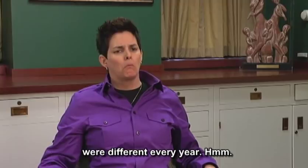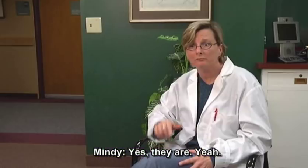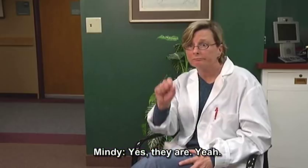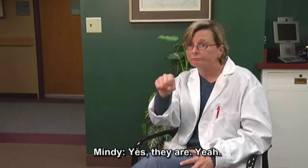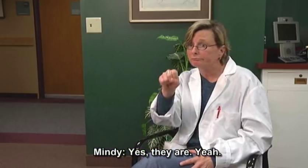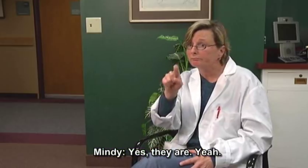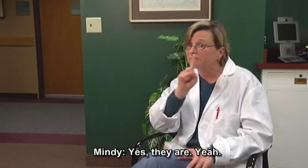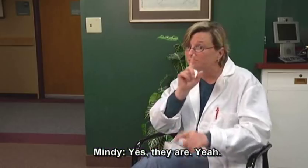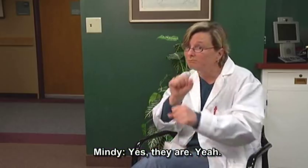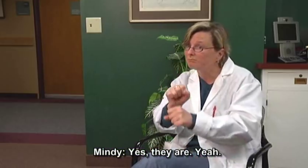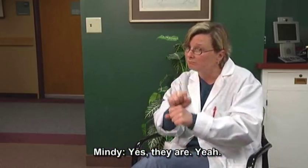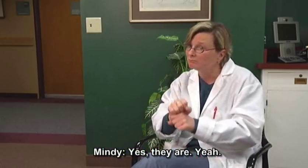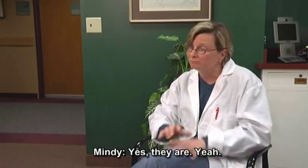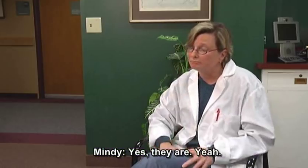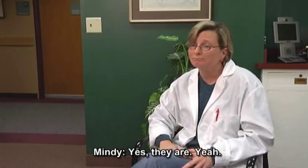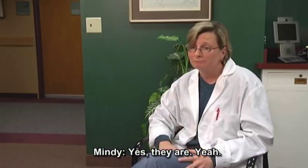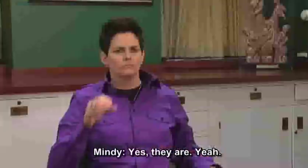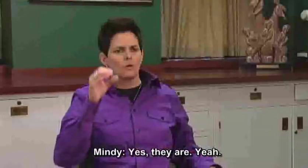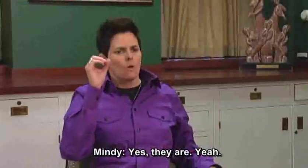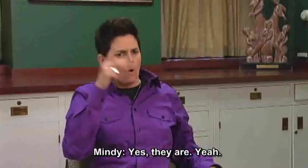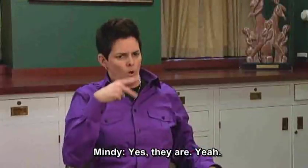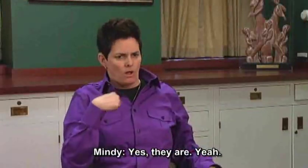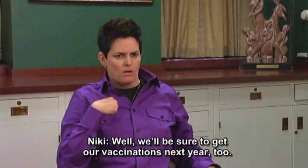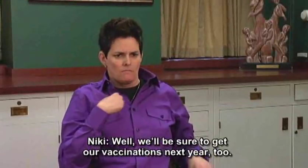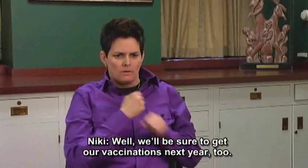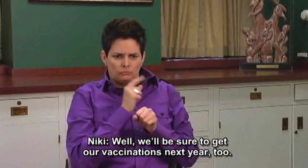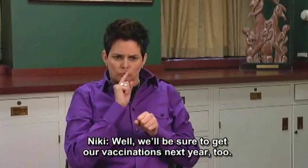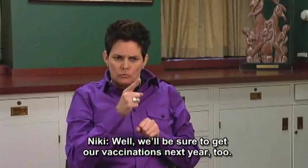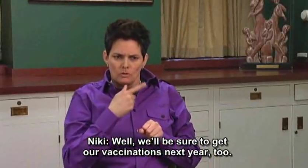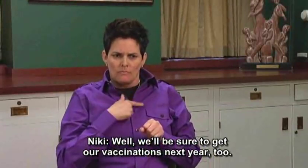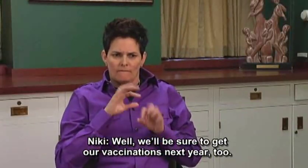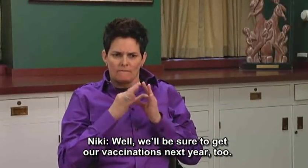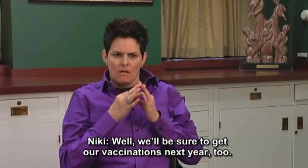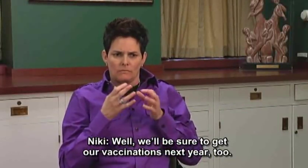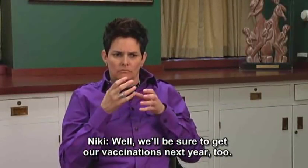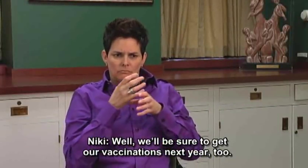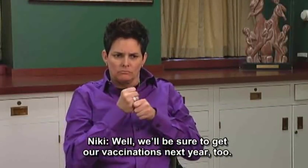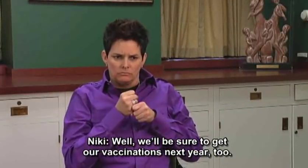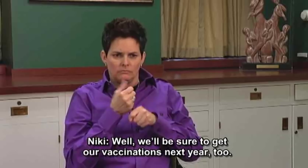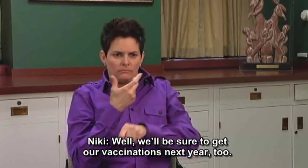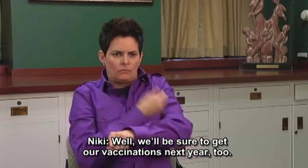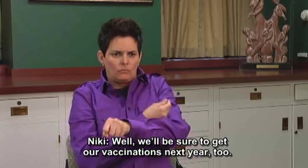hmm yes they are yeah we'll be sure to get our vaccinations next year too